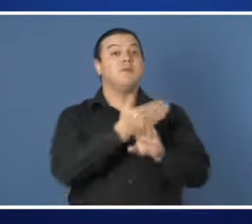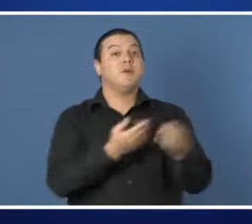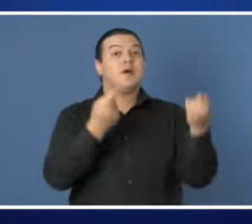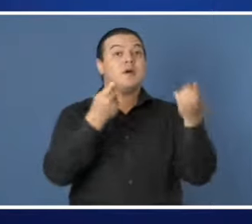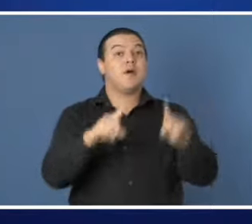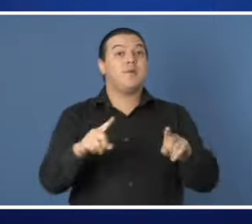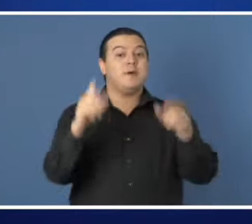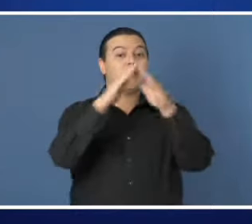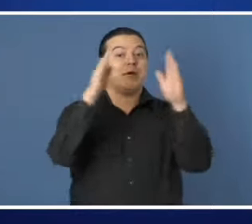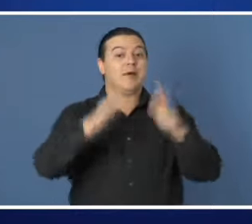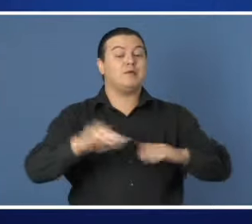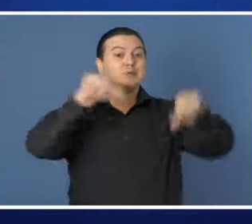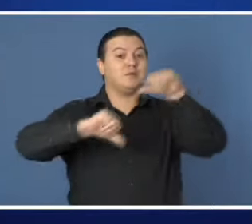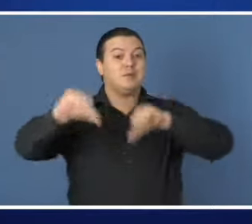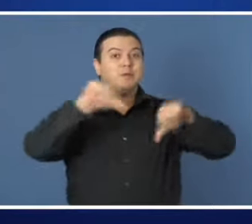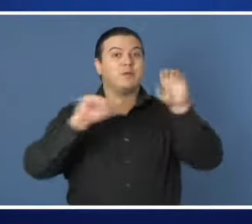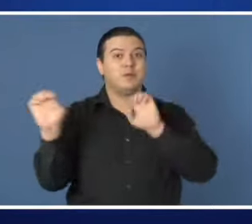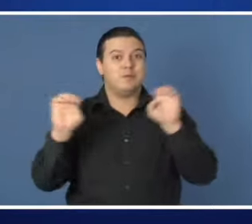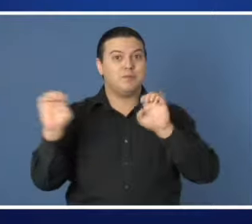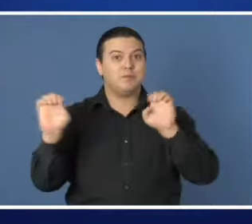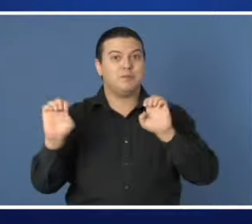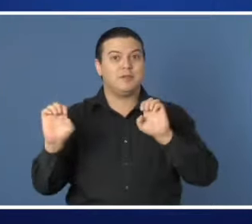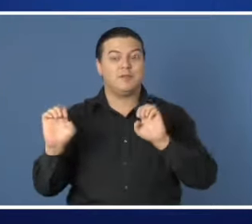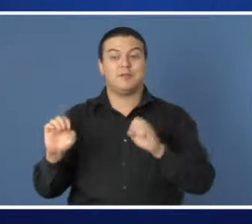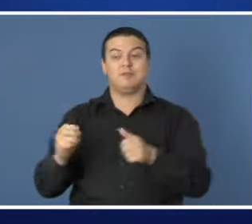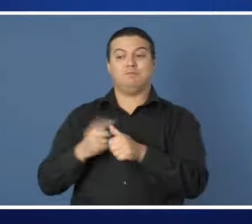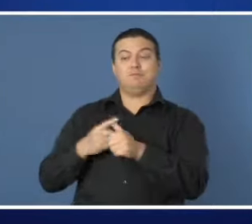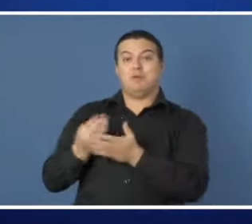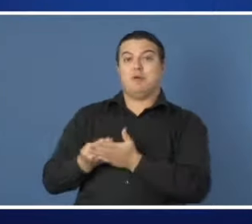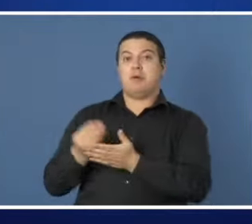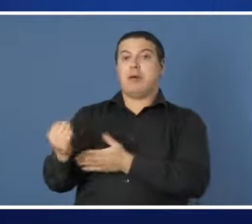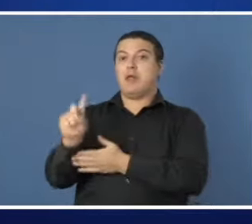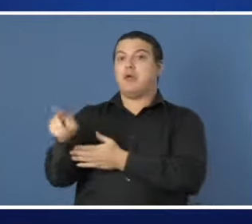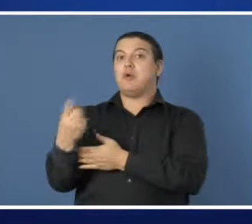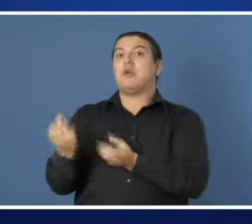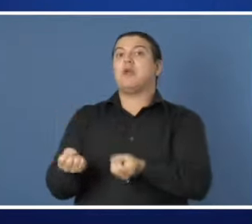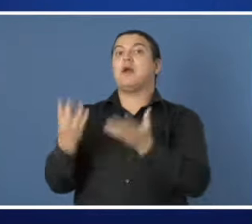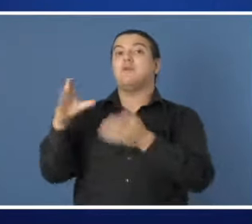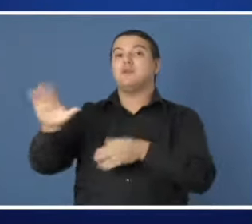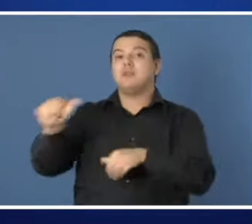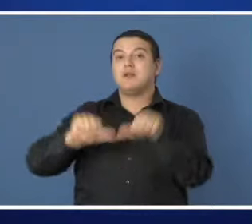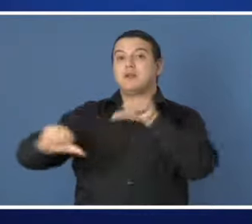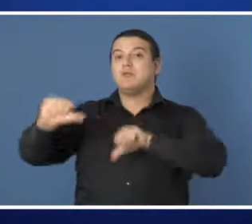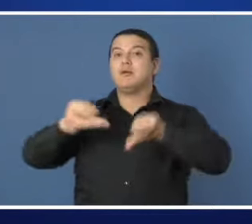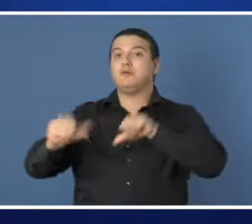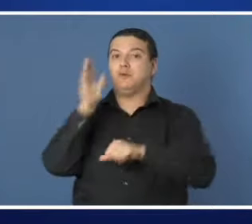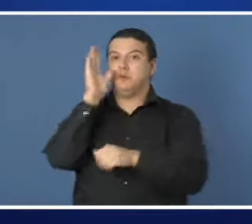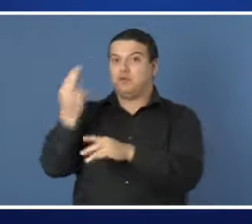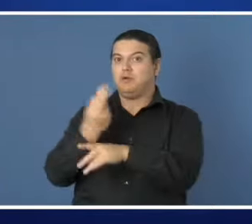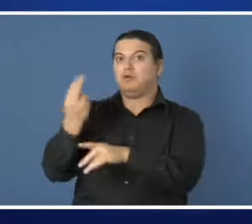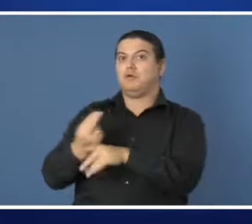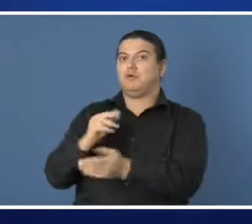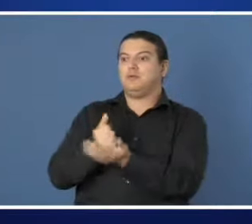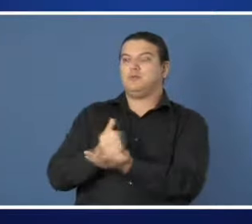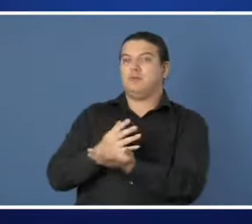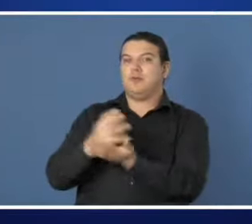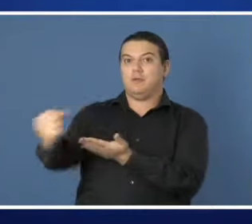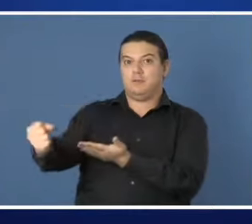Before a household chemical emergency, buy only as much of a chemical as you think you will